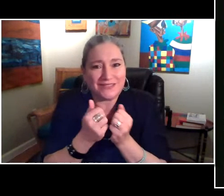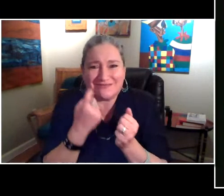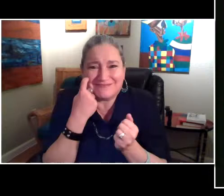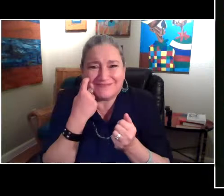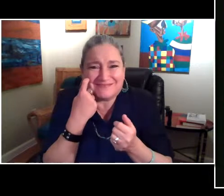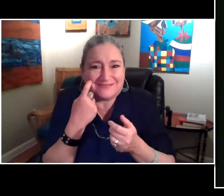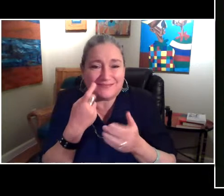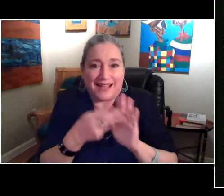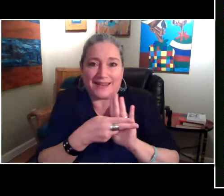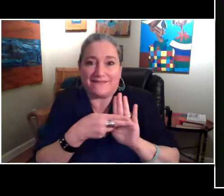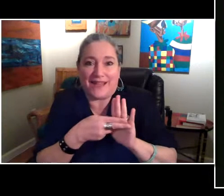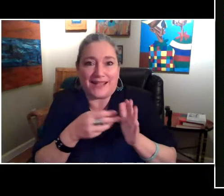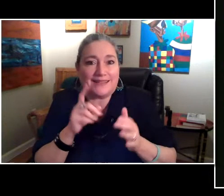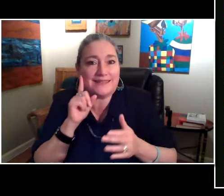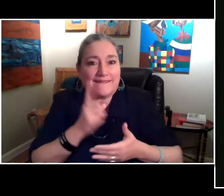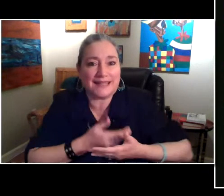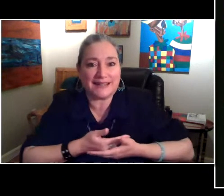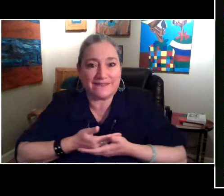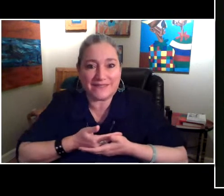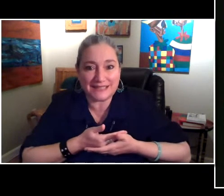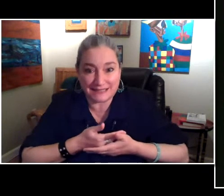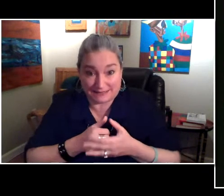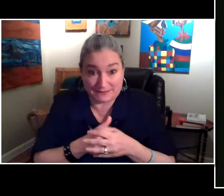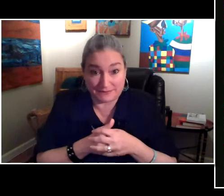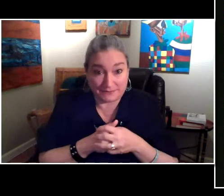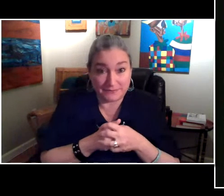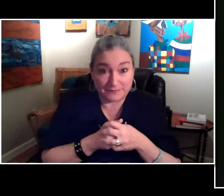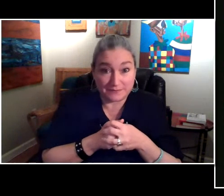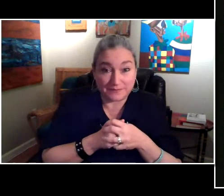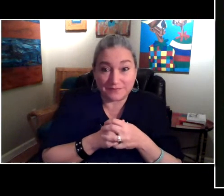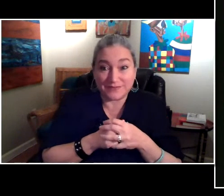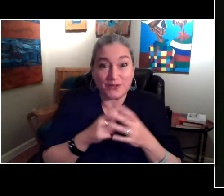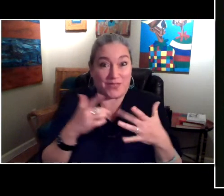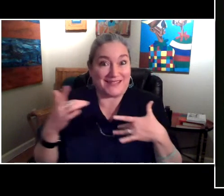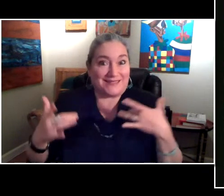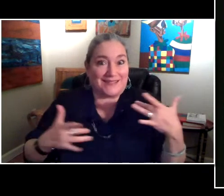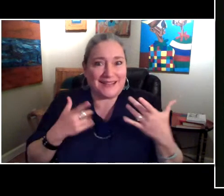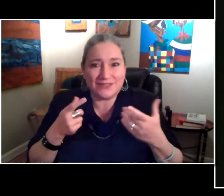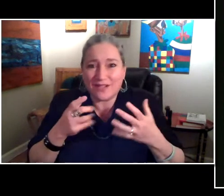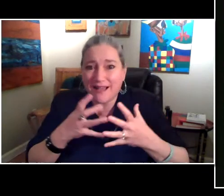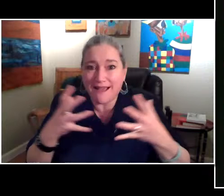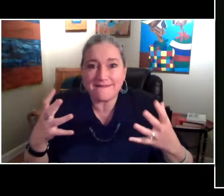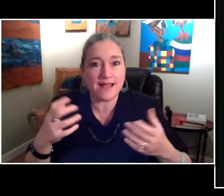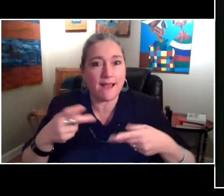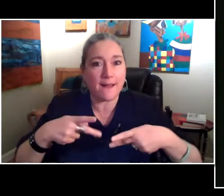effort that's focused on families with newly identified deaf infants.